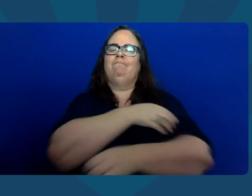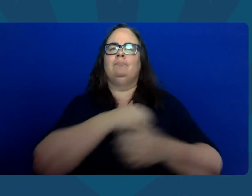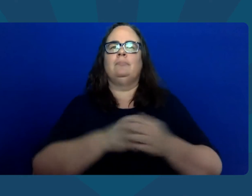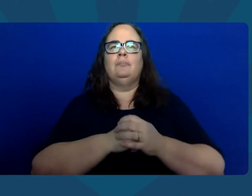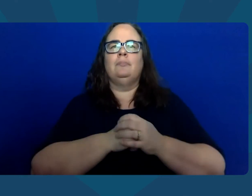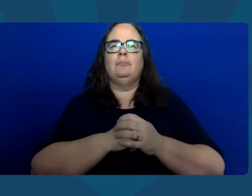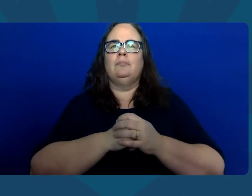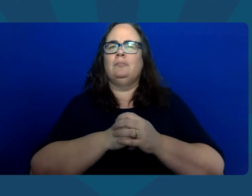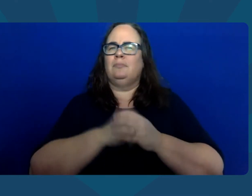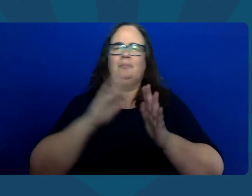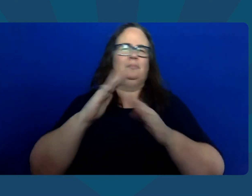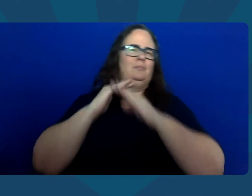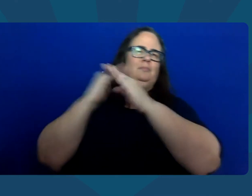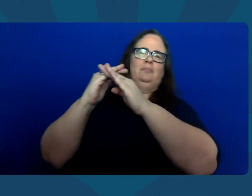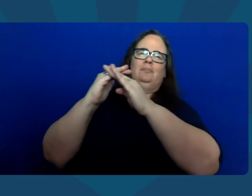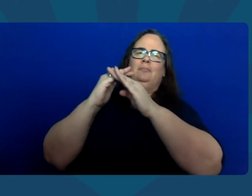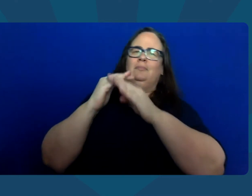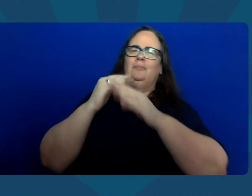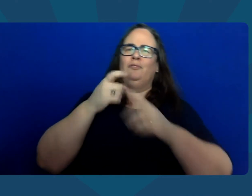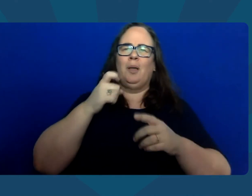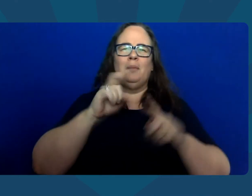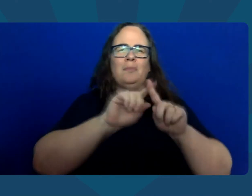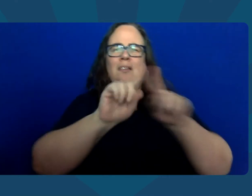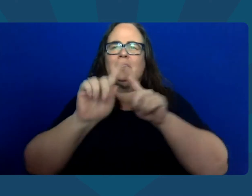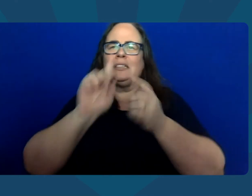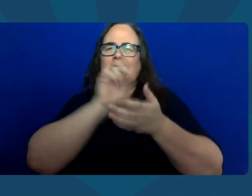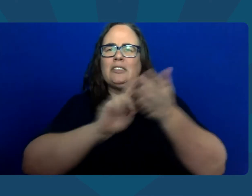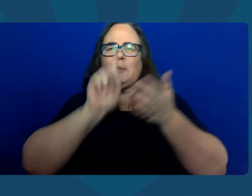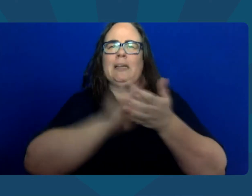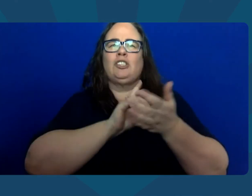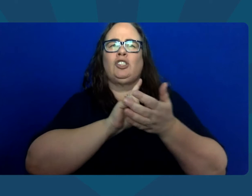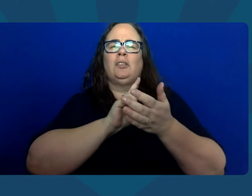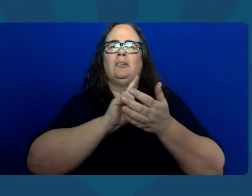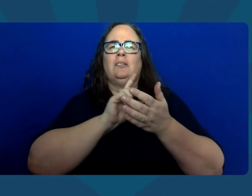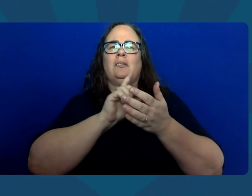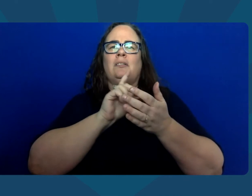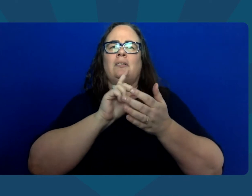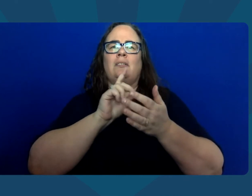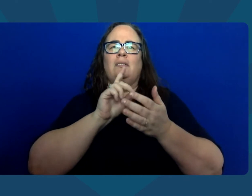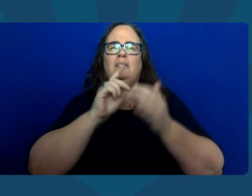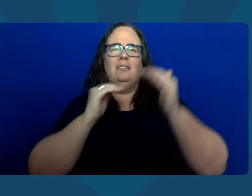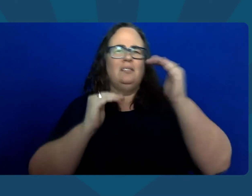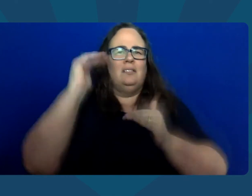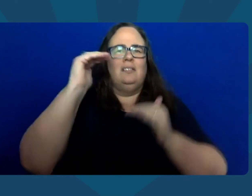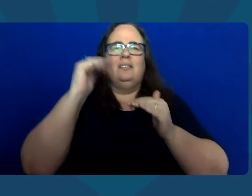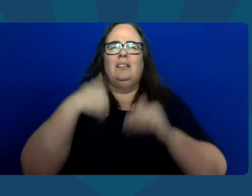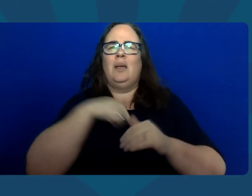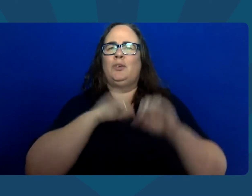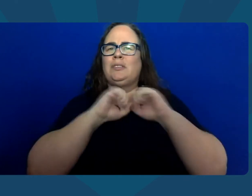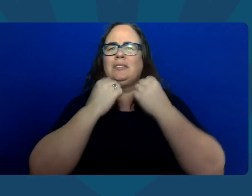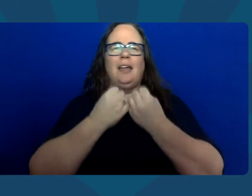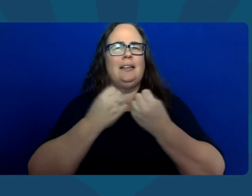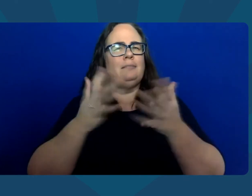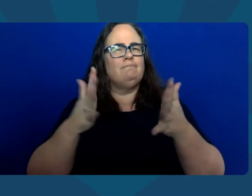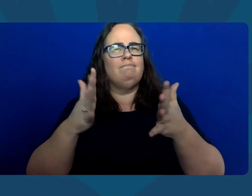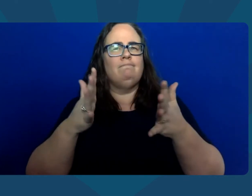direct democracy, and be free from all forms of discrimination and structural inequity